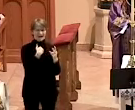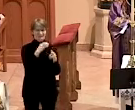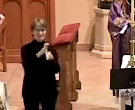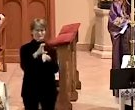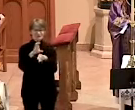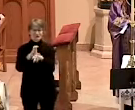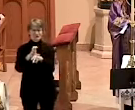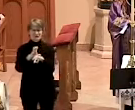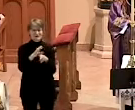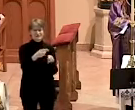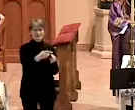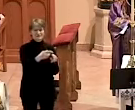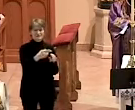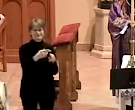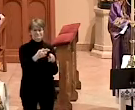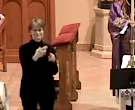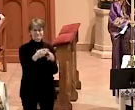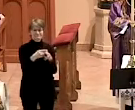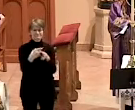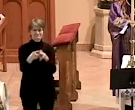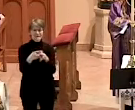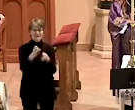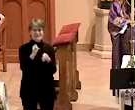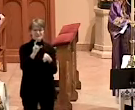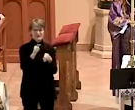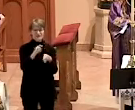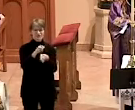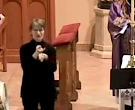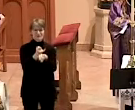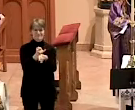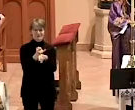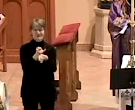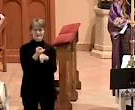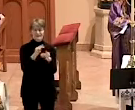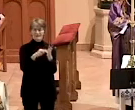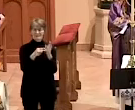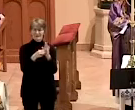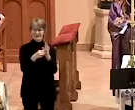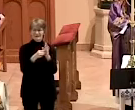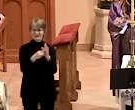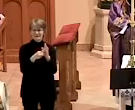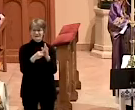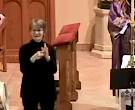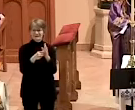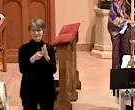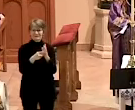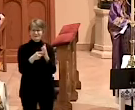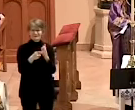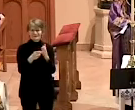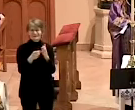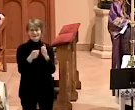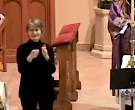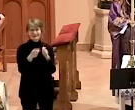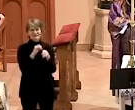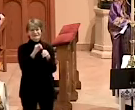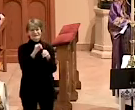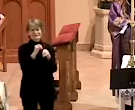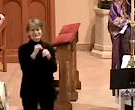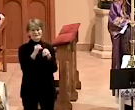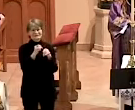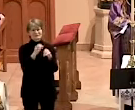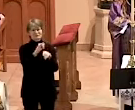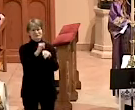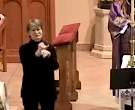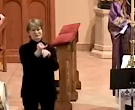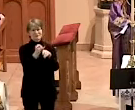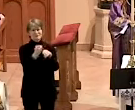of pilgrimage, all of those who bear the name of Joseph, which means increase. And so increase in God's love and